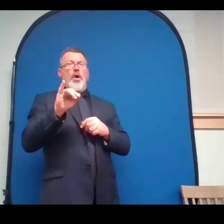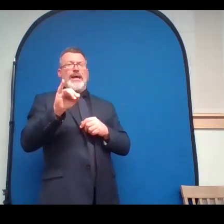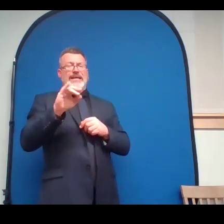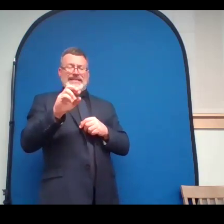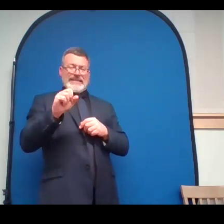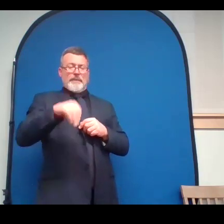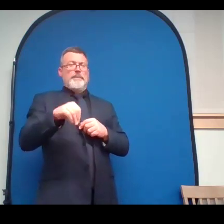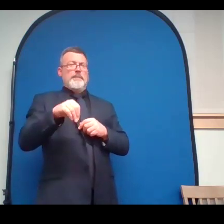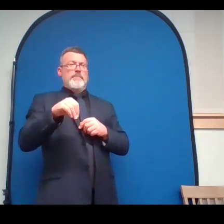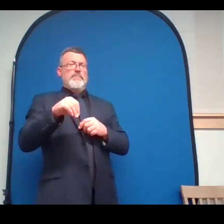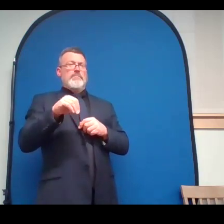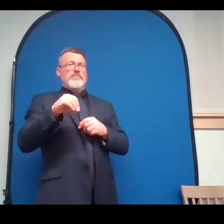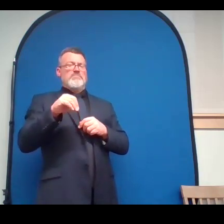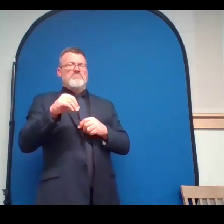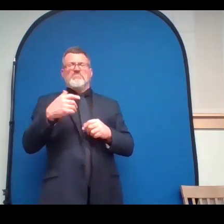not?